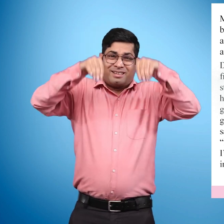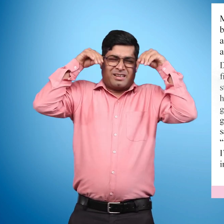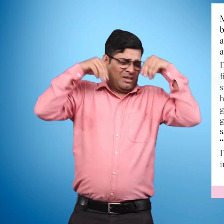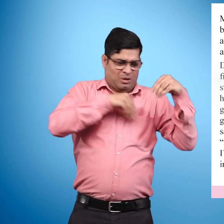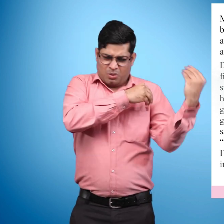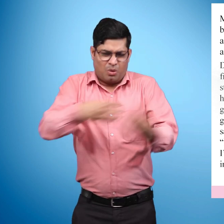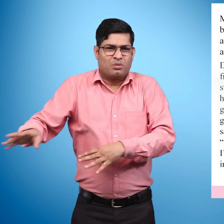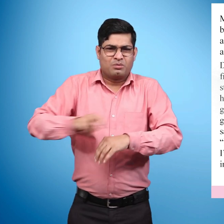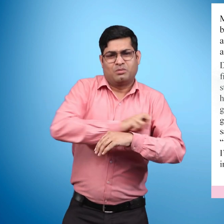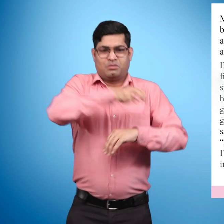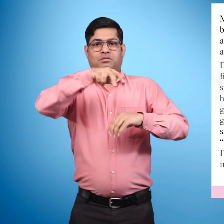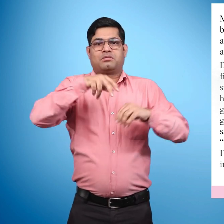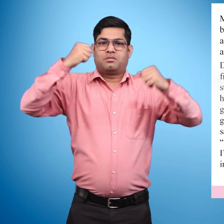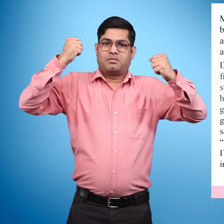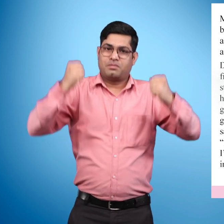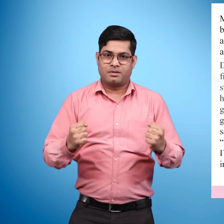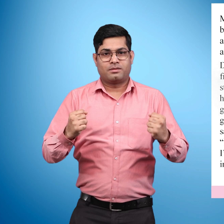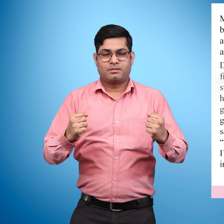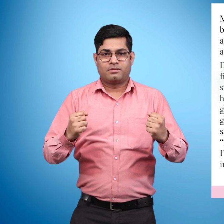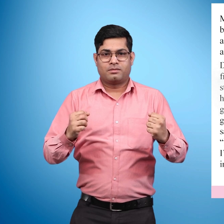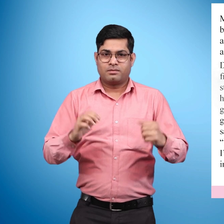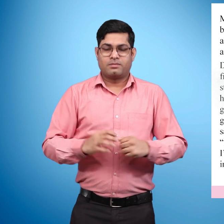threw back his coverlet and sat up.